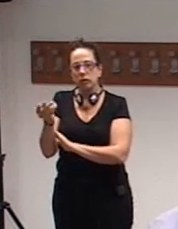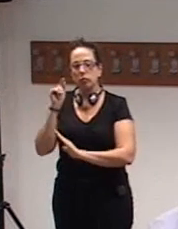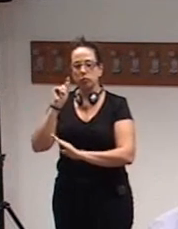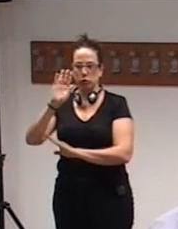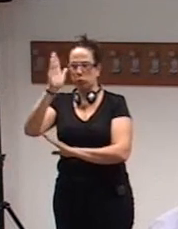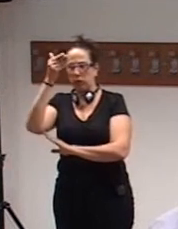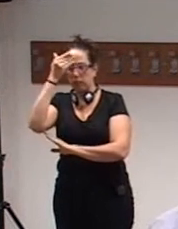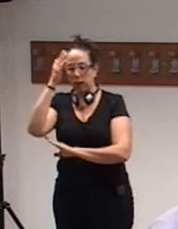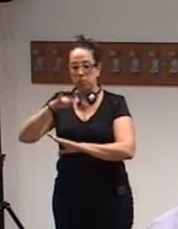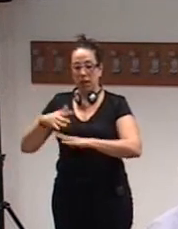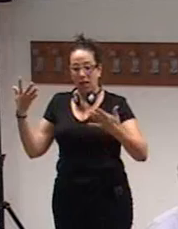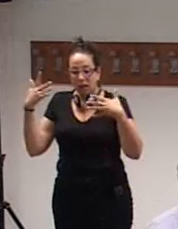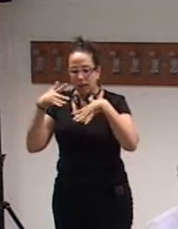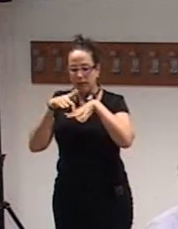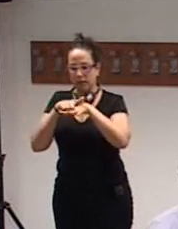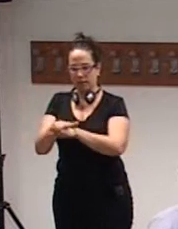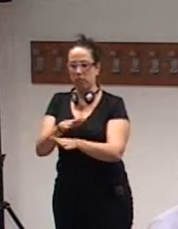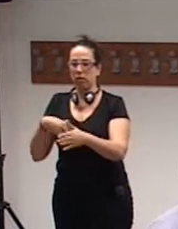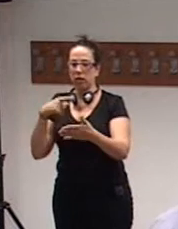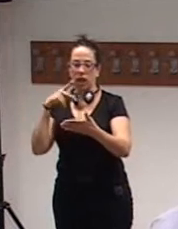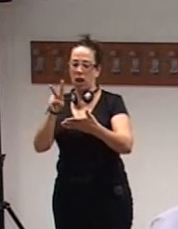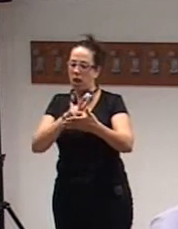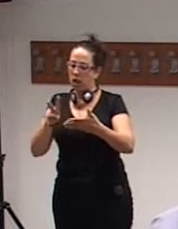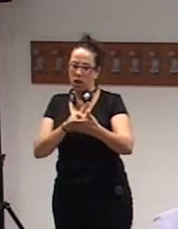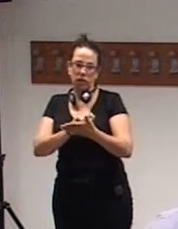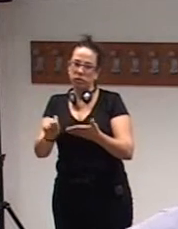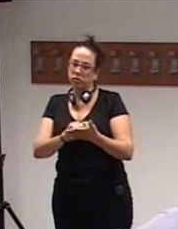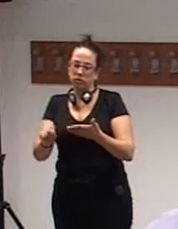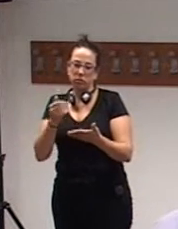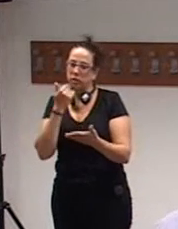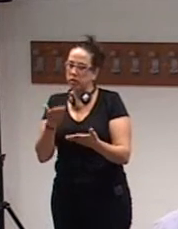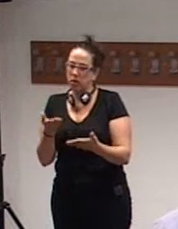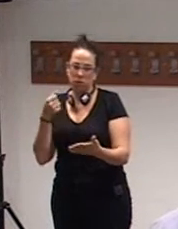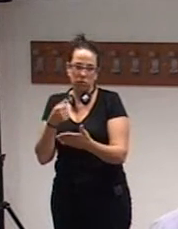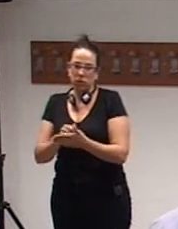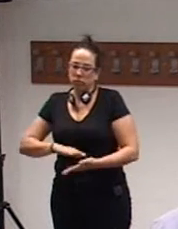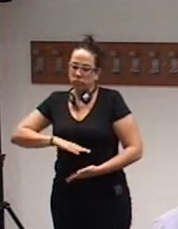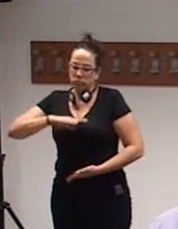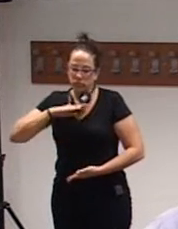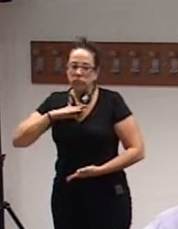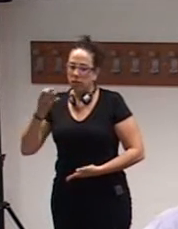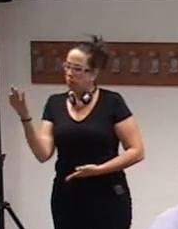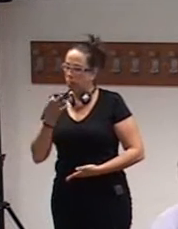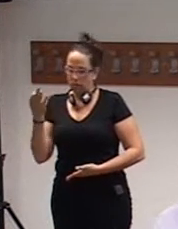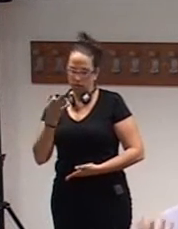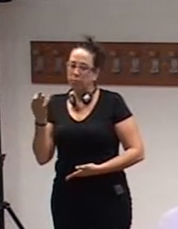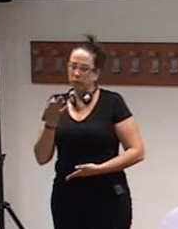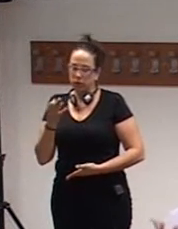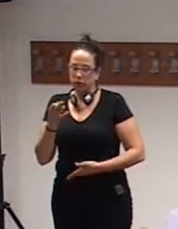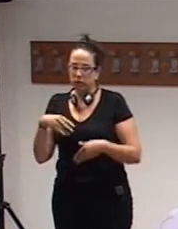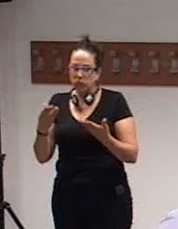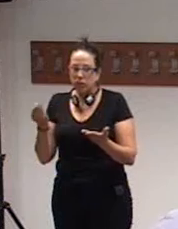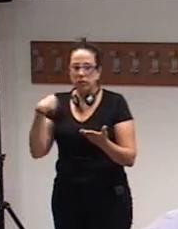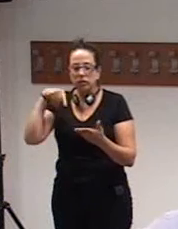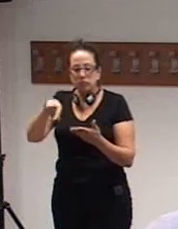artificially set up. One of the most important factors for integration and inclusion of people is reading and writing, of course.